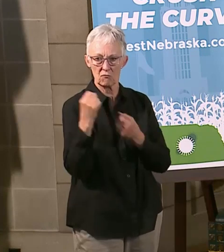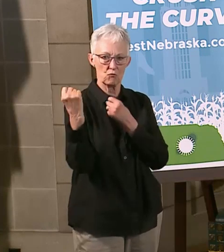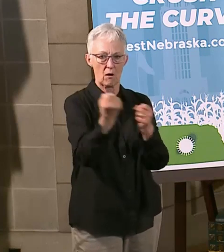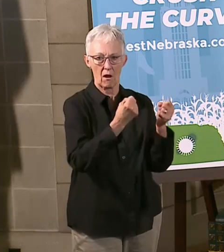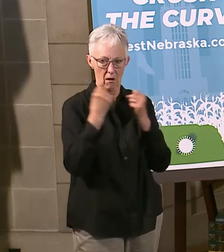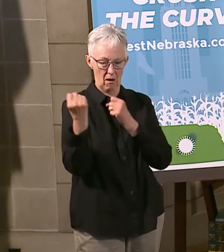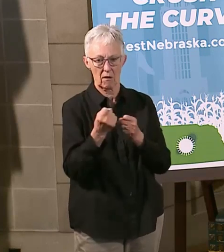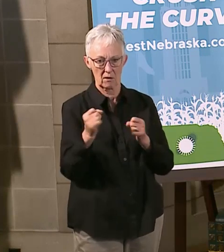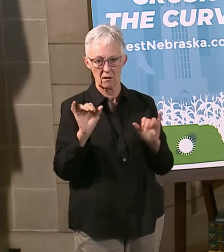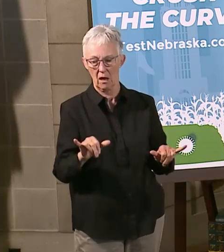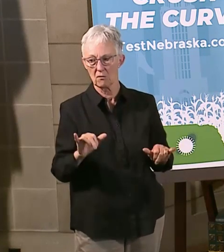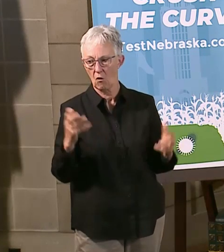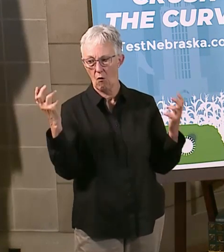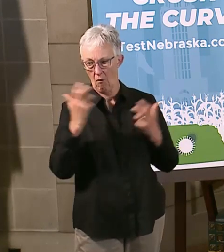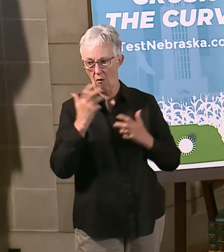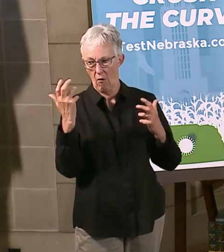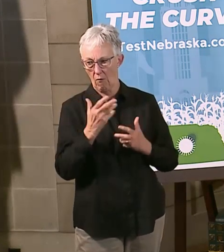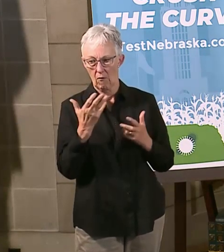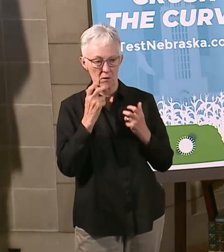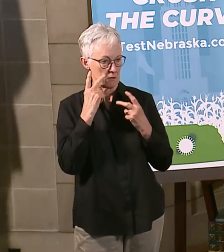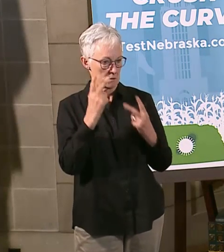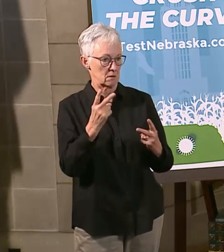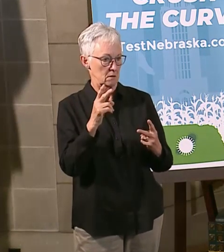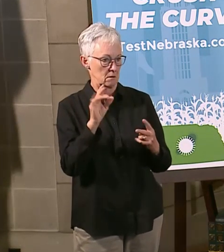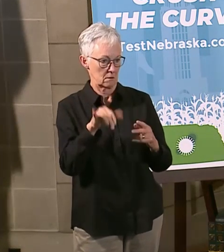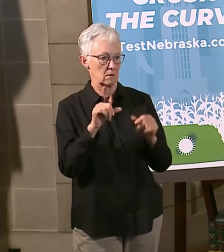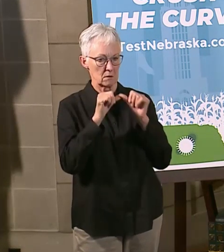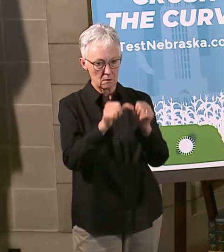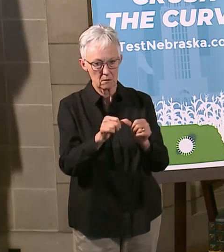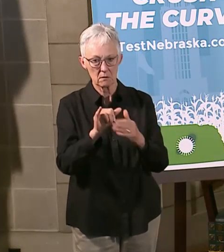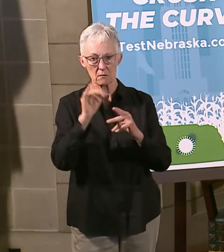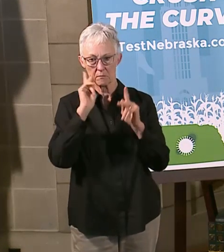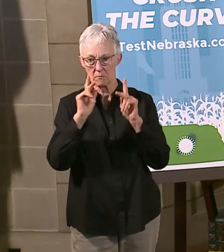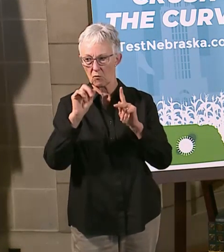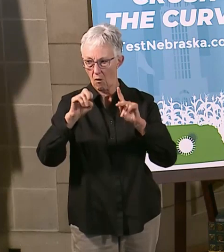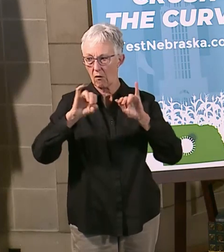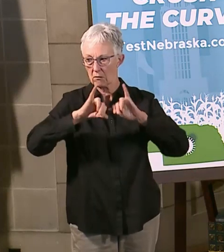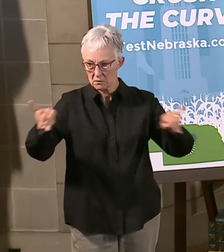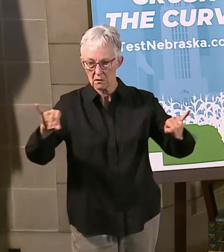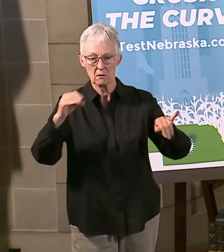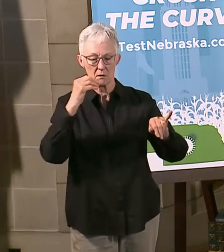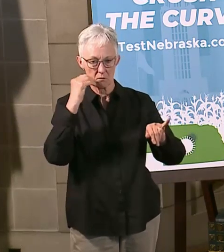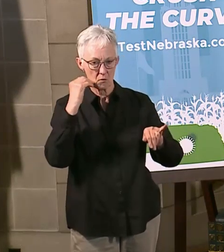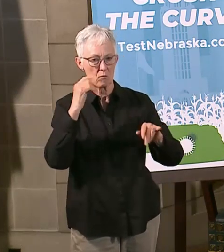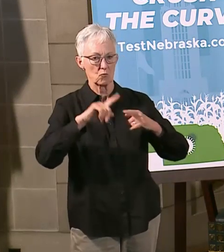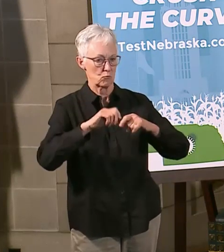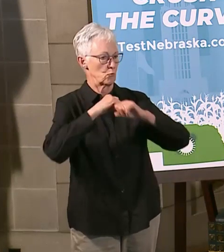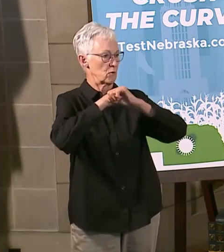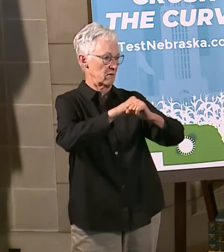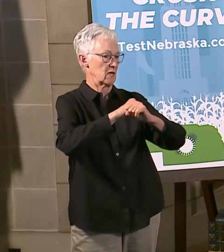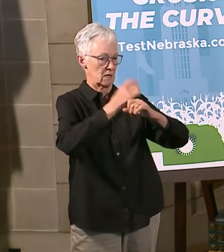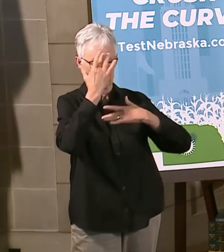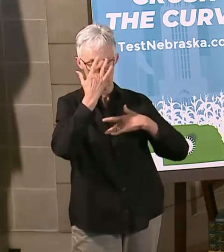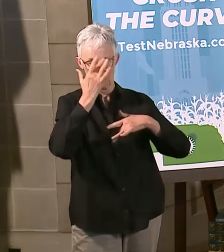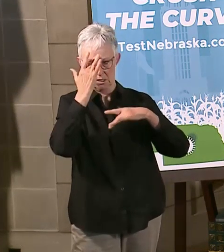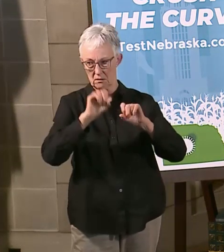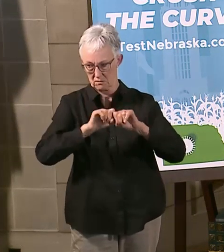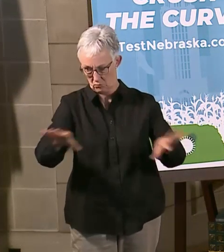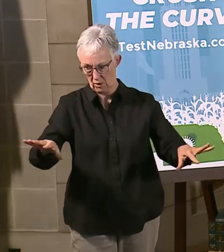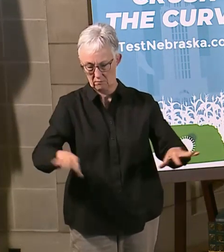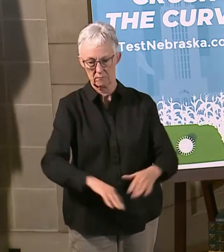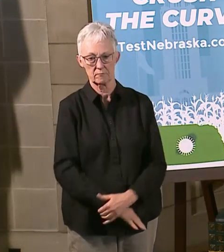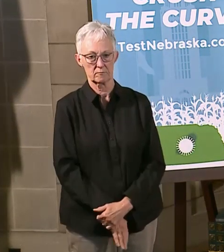We want to see that continue. So thank you very much to all the Nebraskans who are working to slow the spread of virus here in our state. And